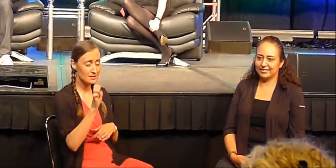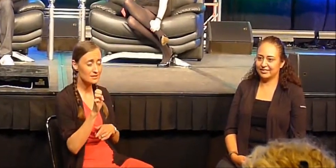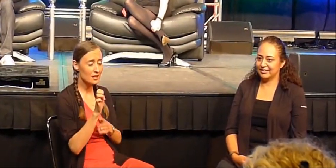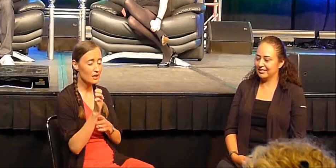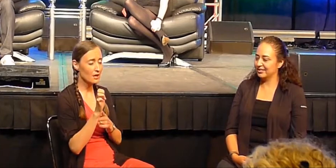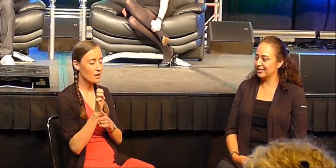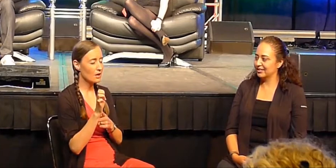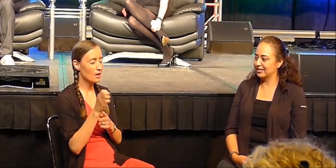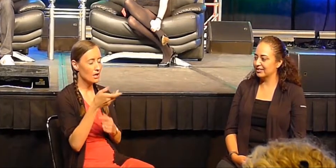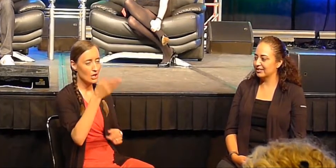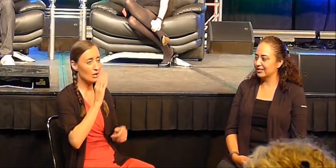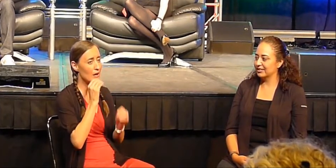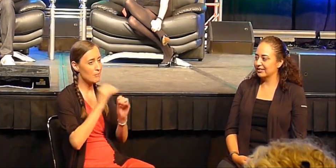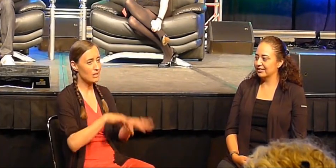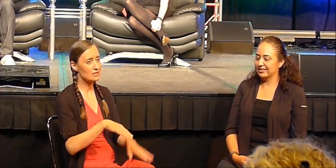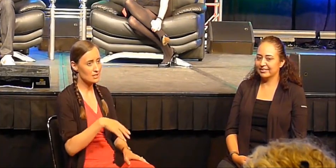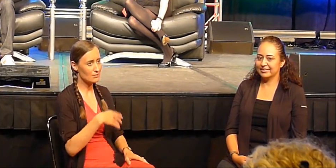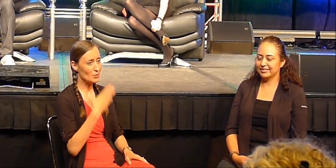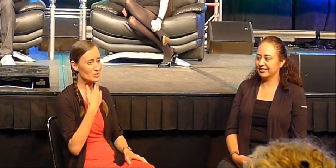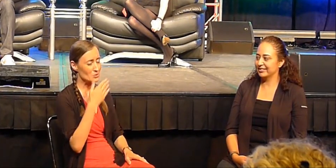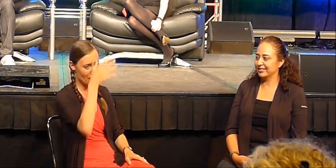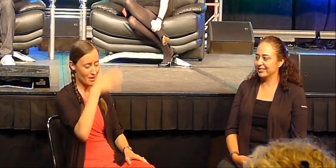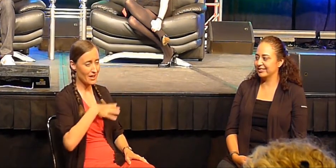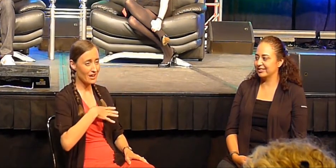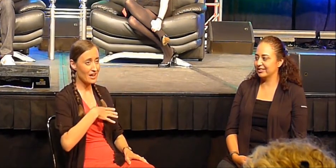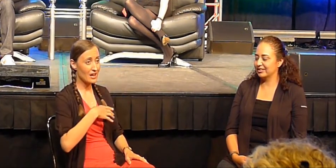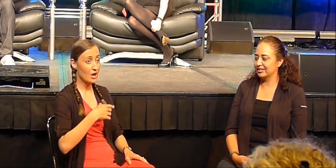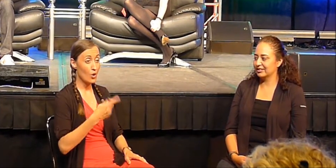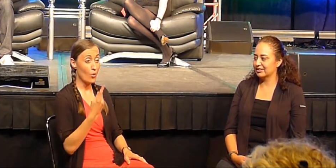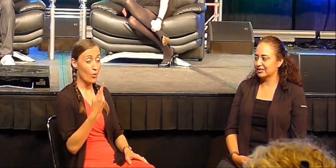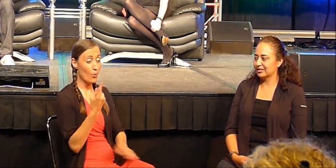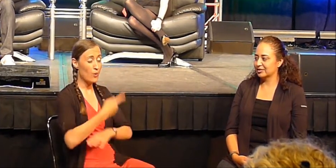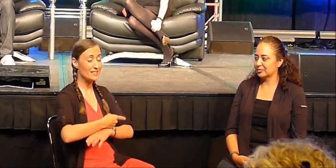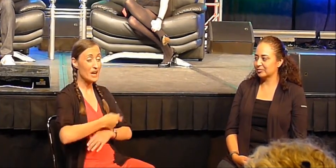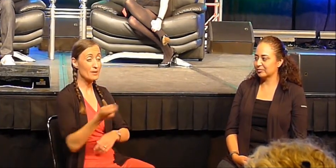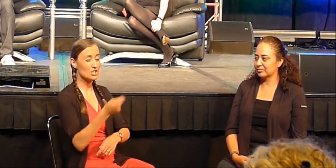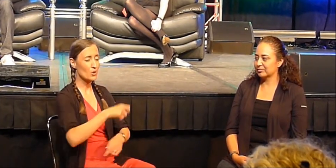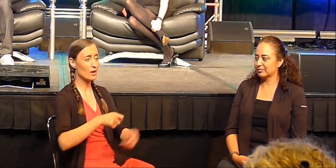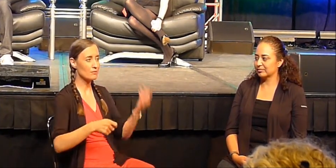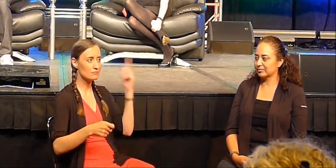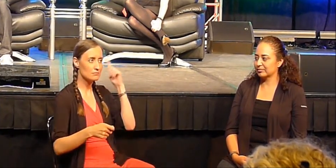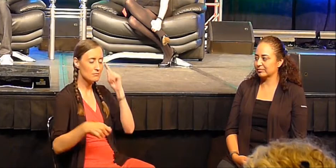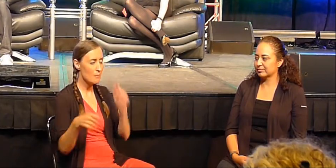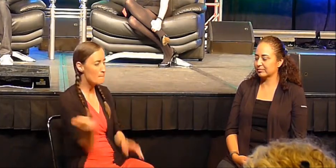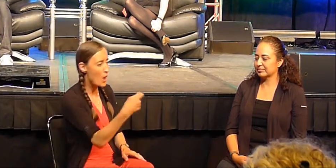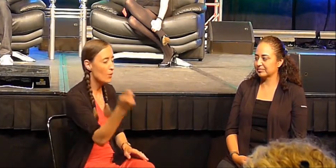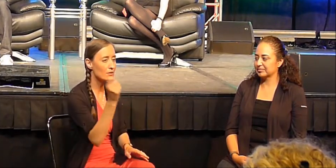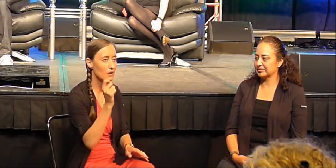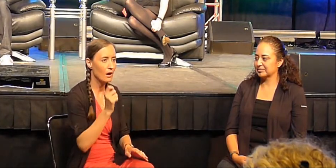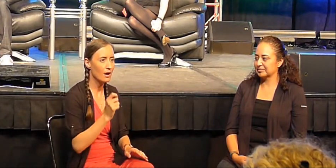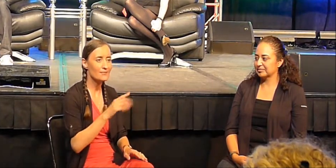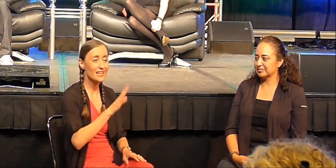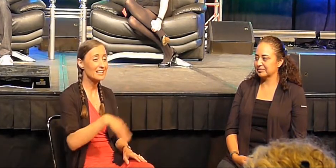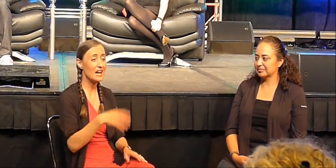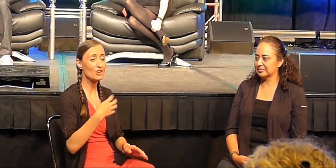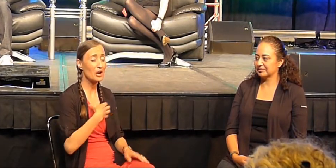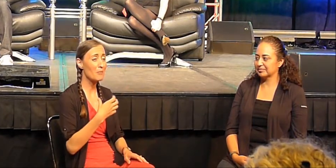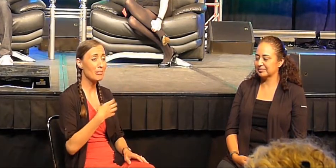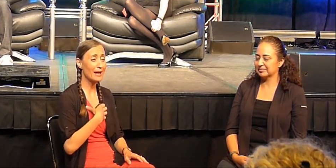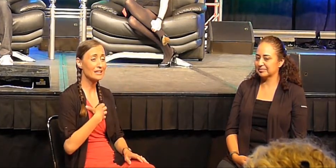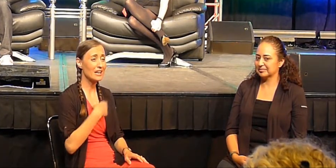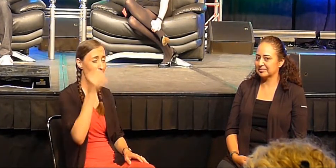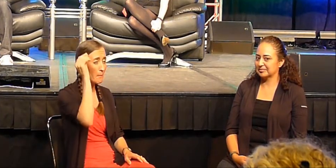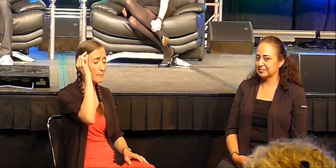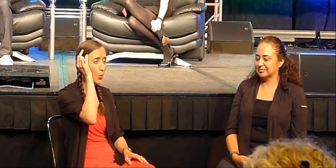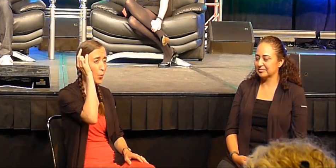what a sweet man he was. You know, I hit him on the head with a sword one day in rehearsal. He never complained about it. He had a bump on